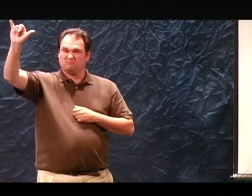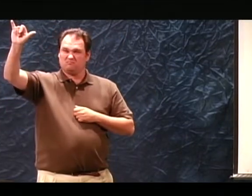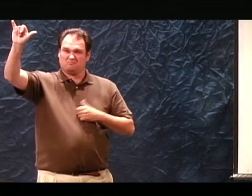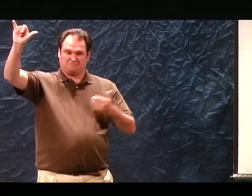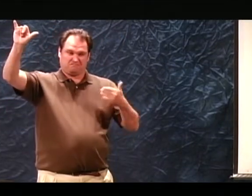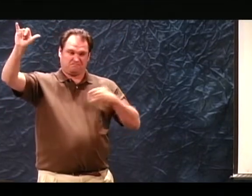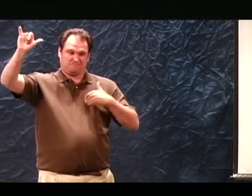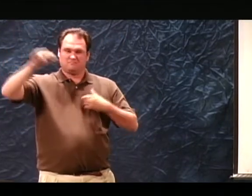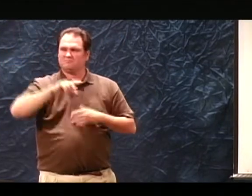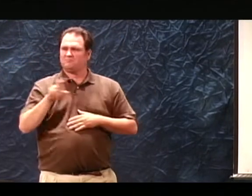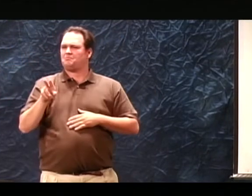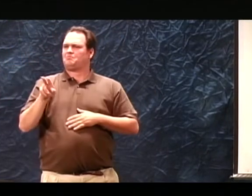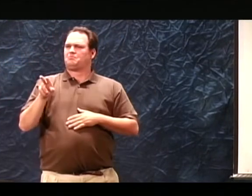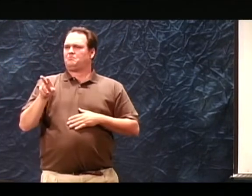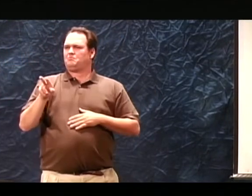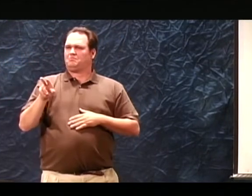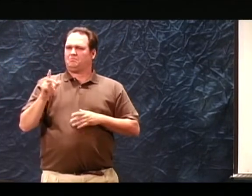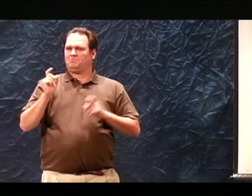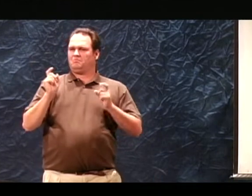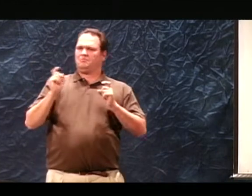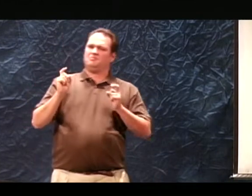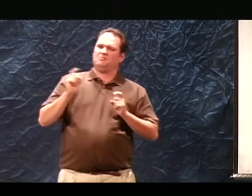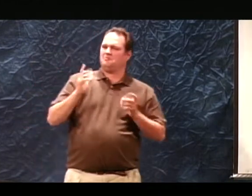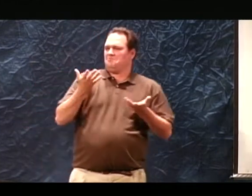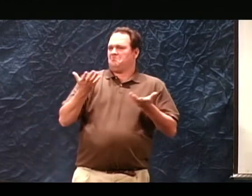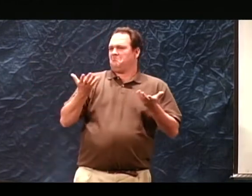i told him you know what those in the church will live forever